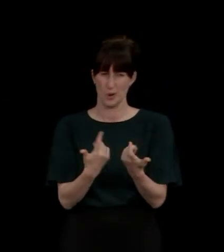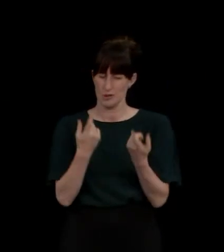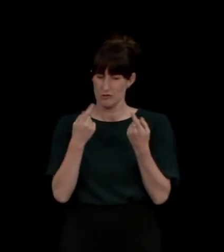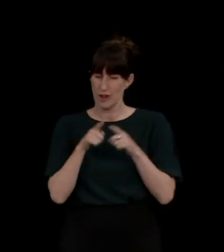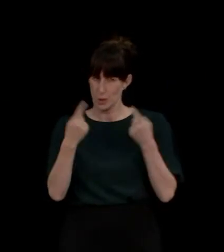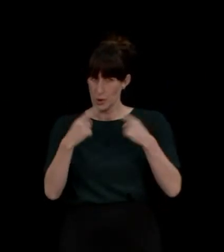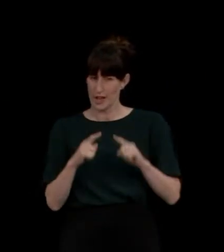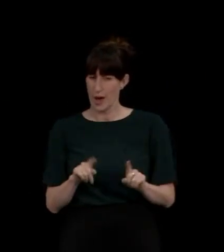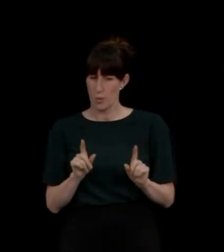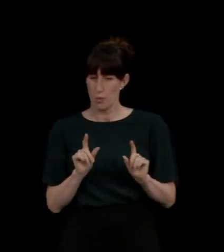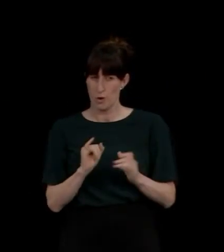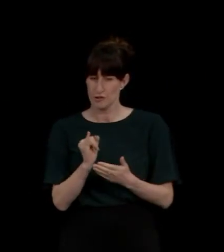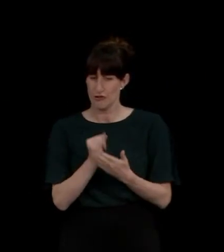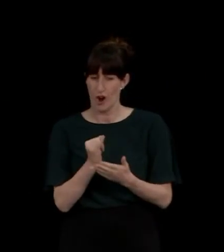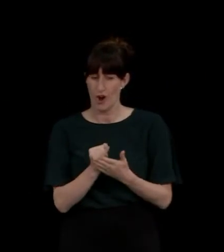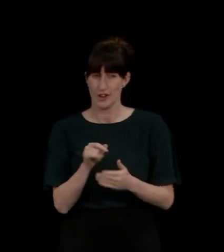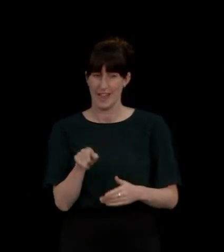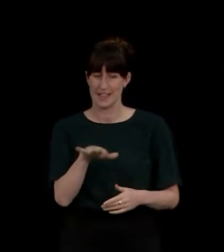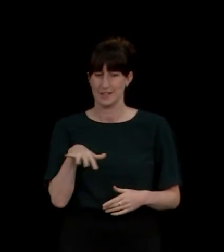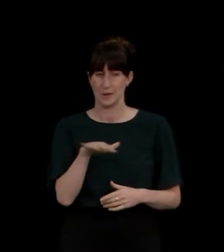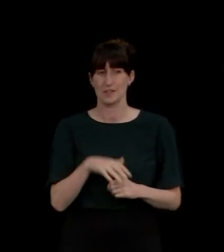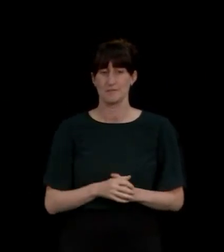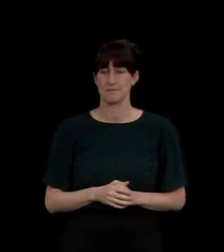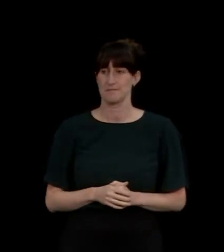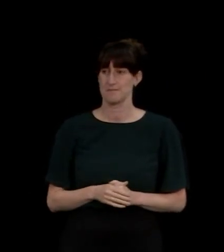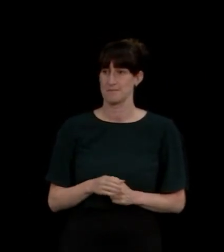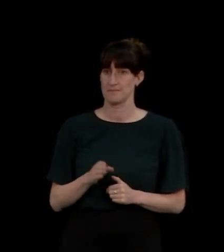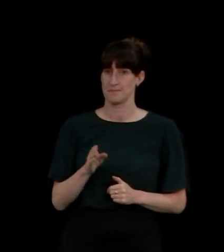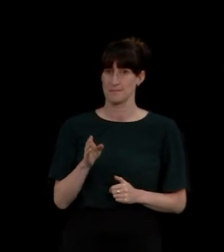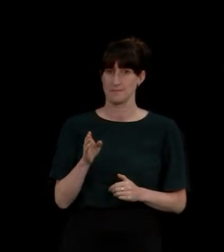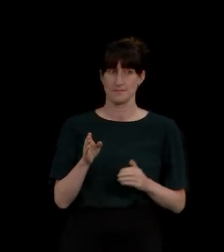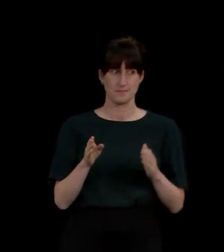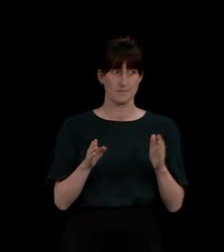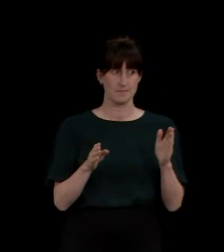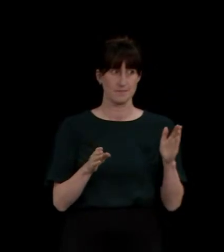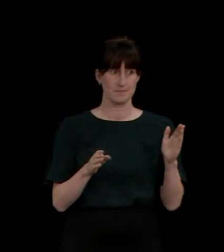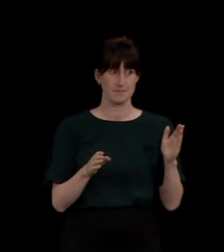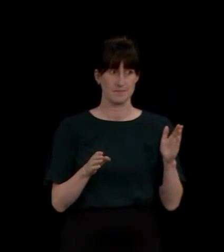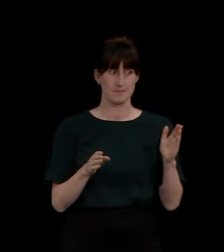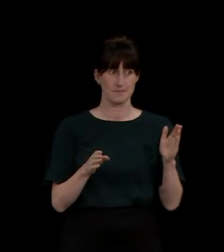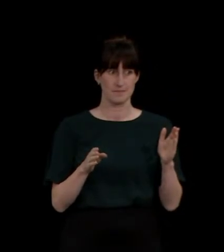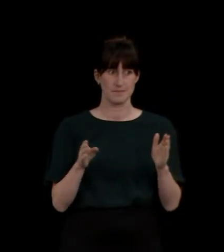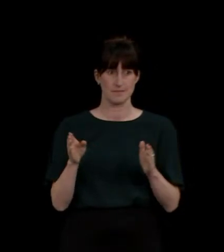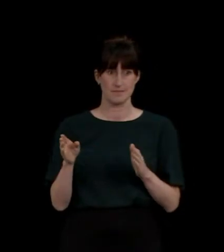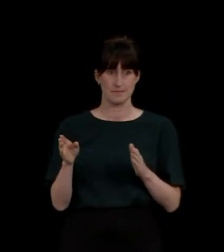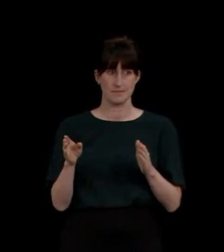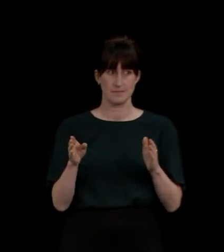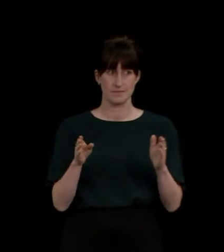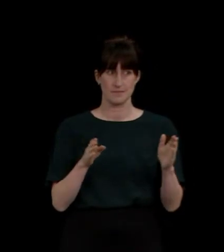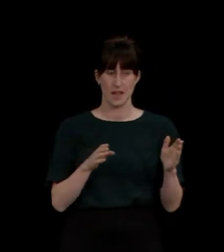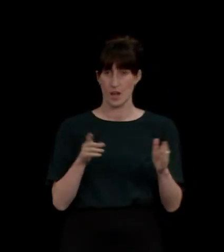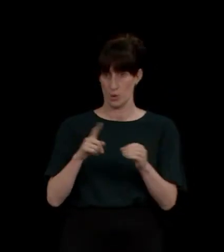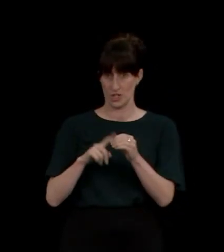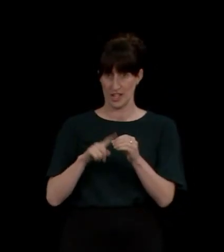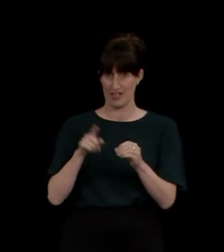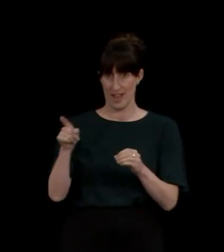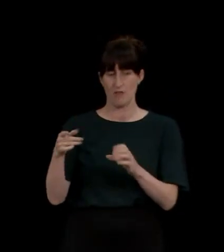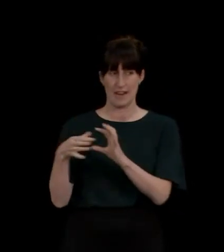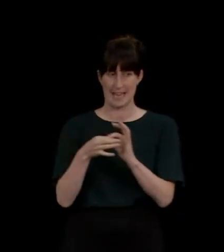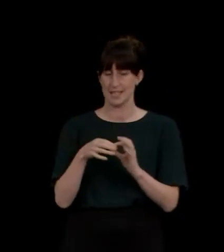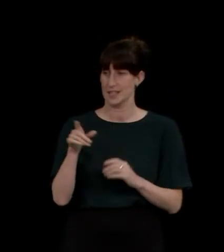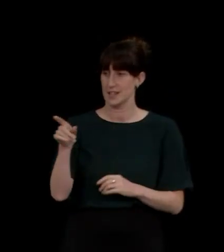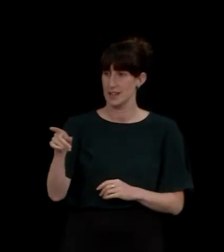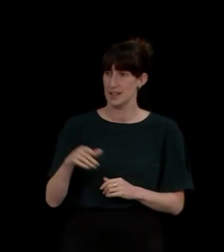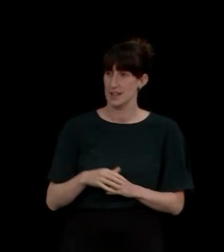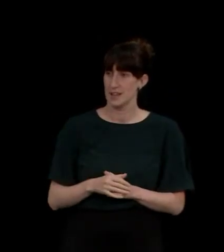on. Oh, Joe, I'll let you finish, and then I'll come over to Māori TV, if it's... Thank you. Oh, is it related? Is it? No, it's related. I'll quickly finish with you, Joe, and then I'll